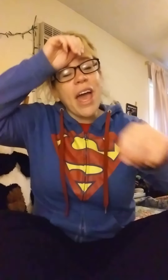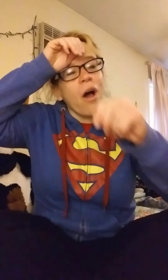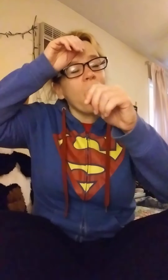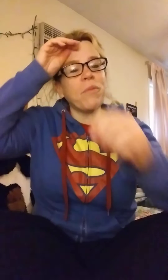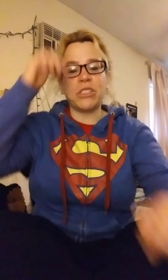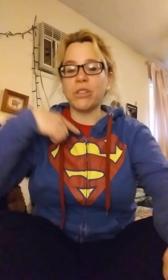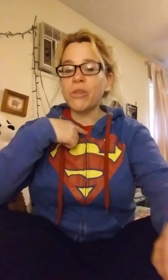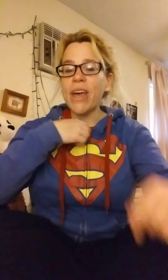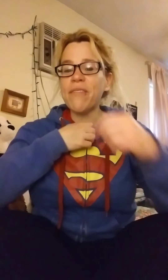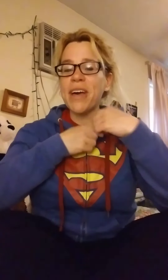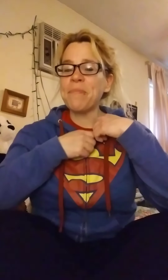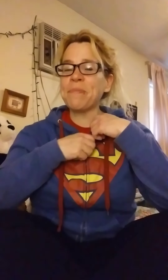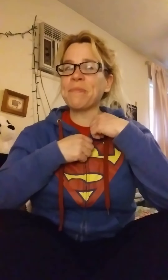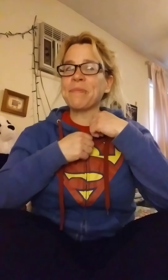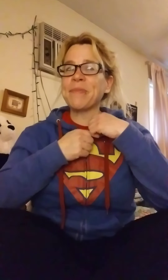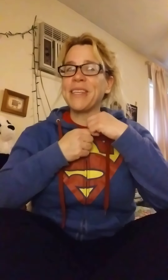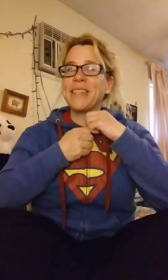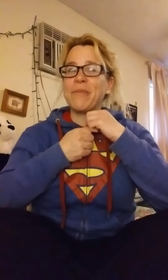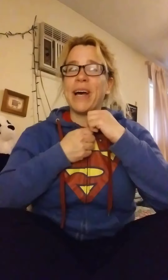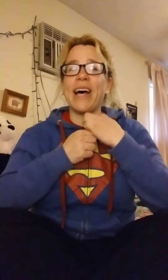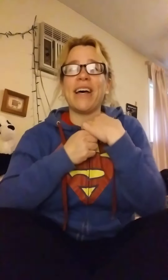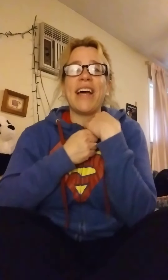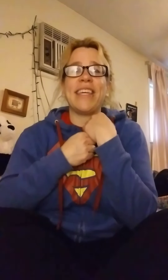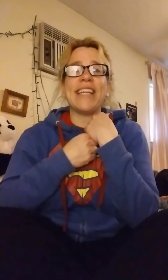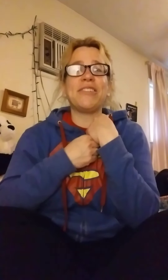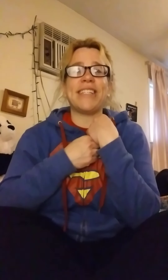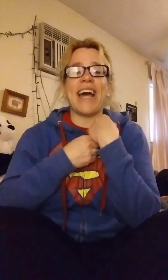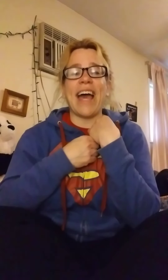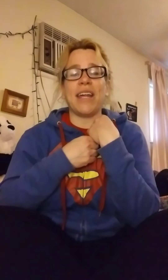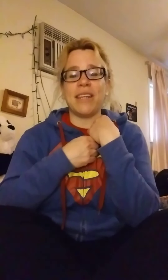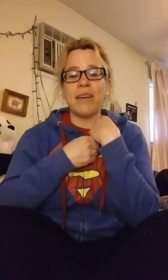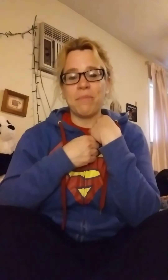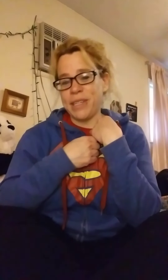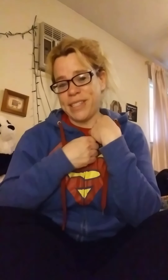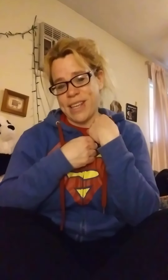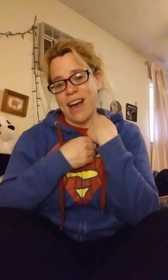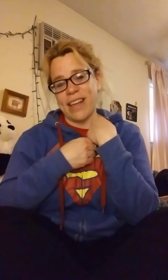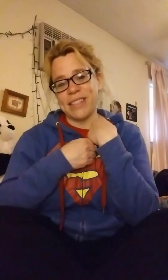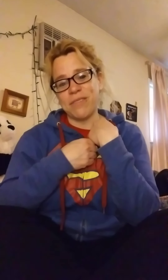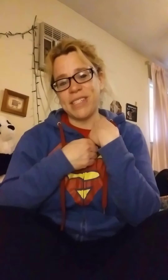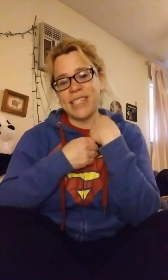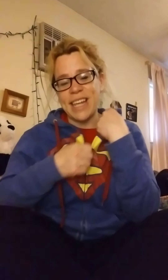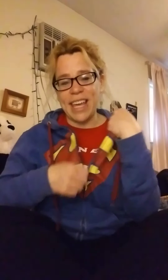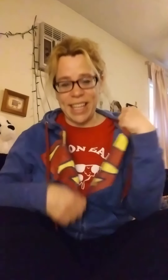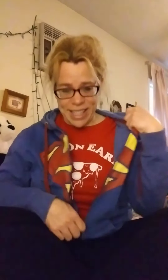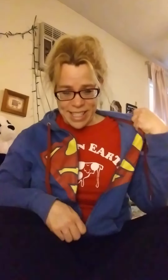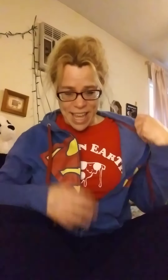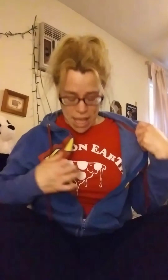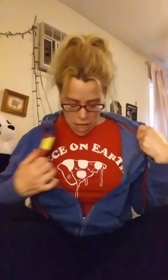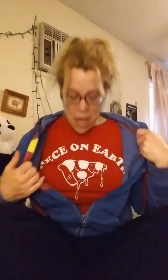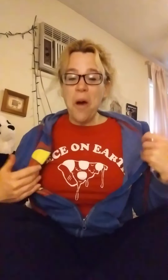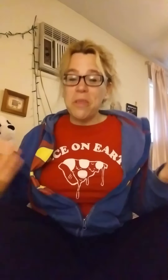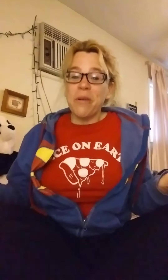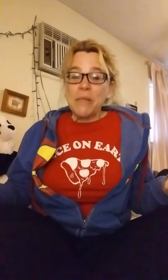Oh, what shirt do I have on? Well, yesterday I had pizza on, so today it's, it's